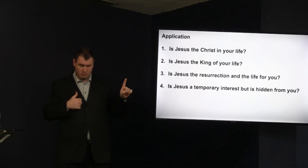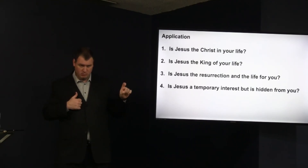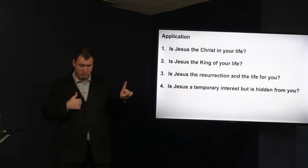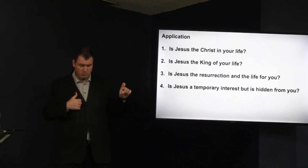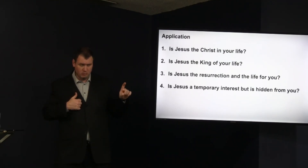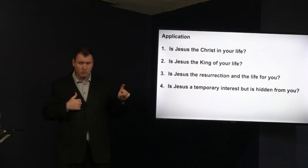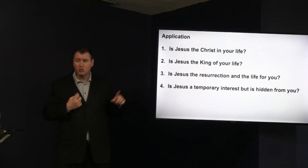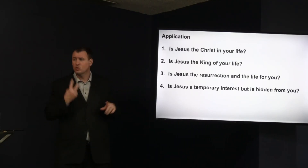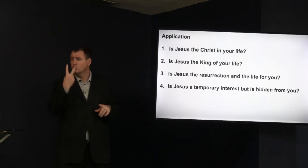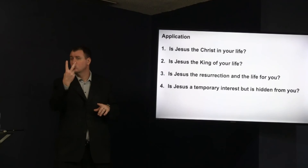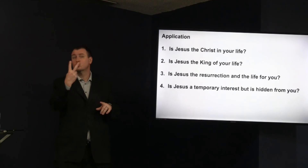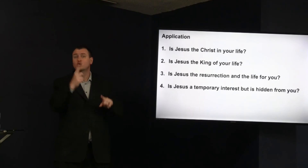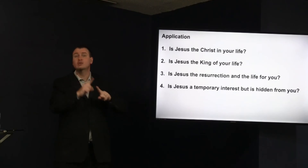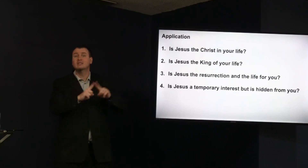Is Jesus the Christ in your life?